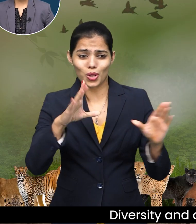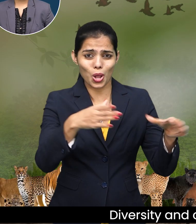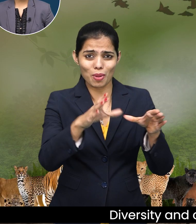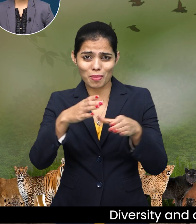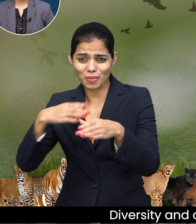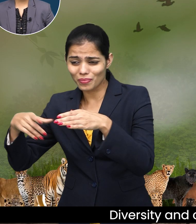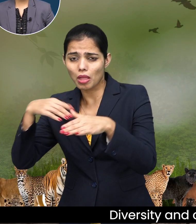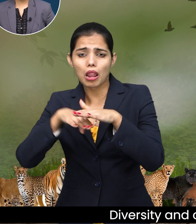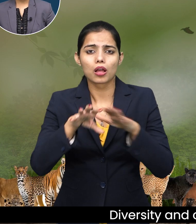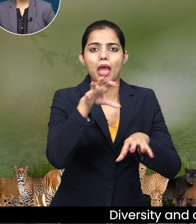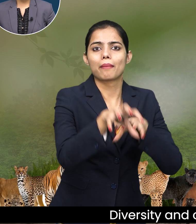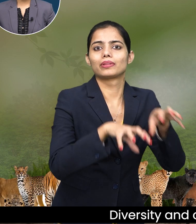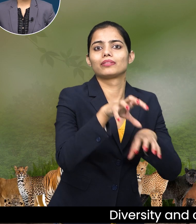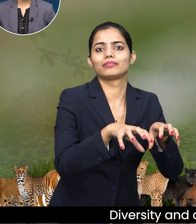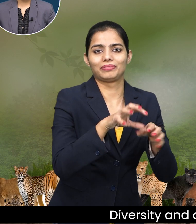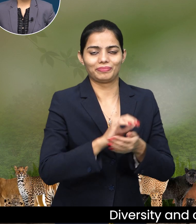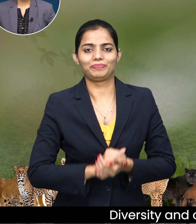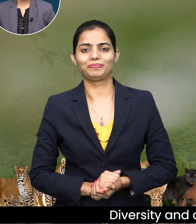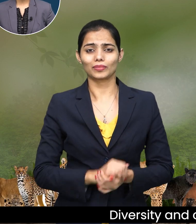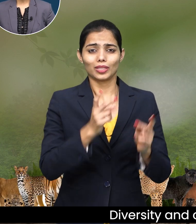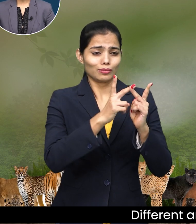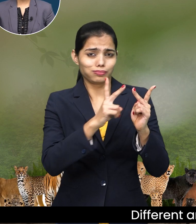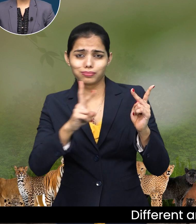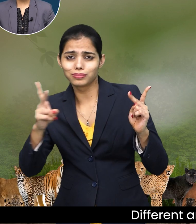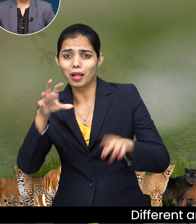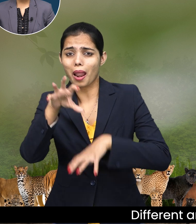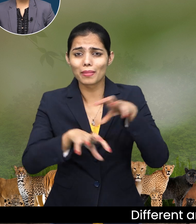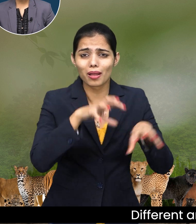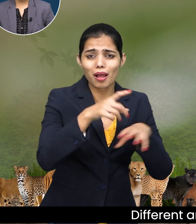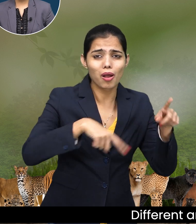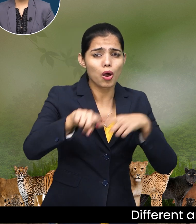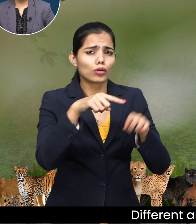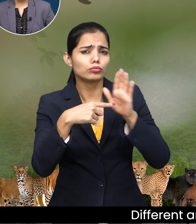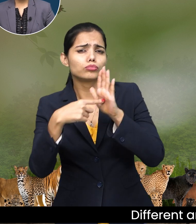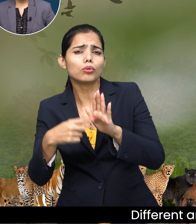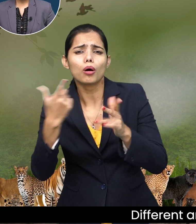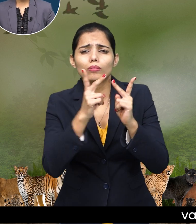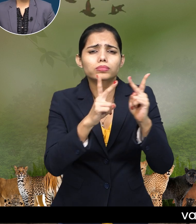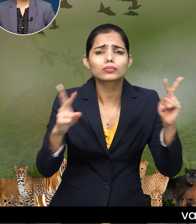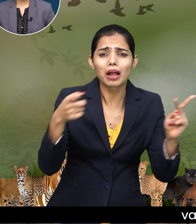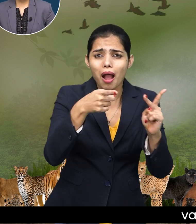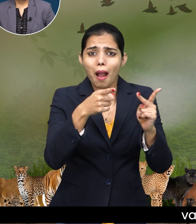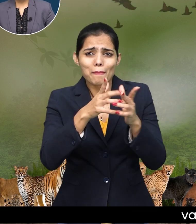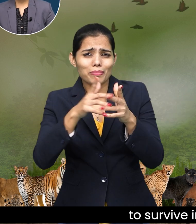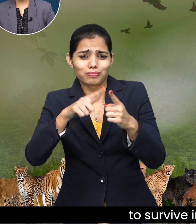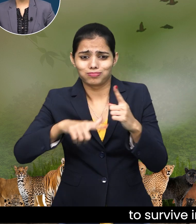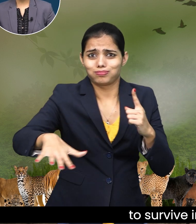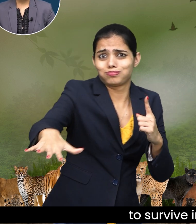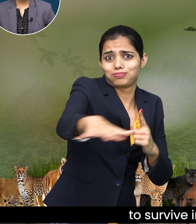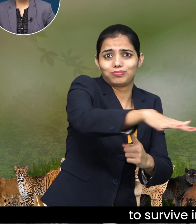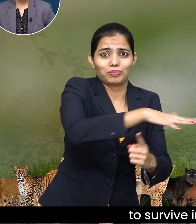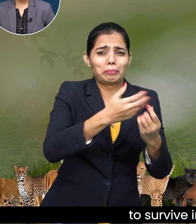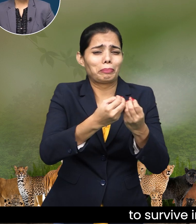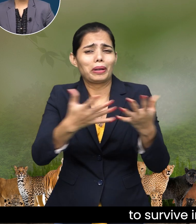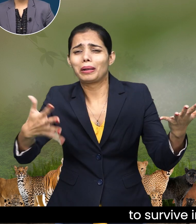Diversity and classification in animals. Different animals have evolved various shapes to